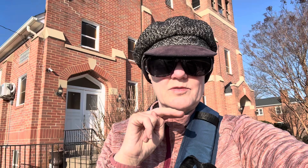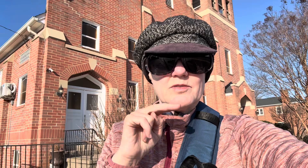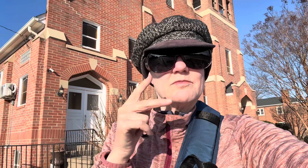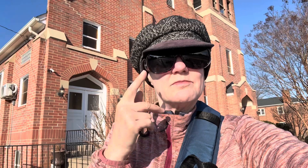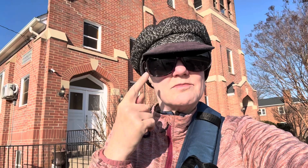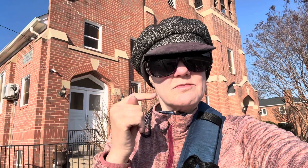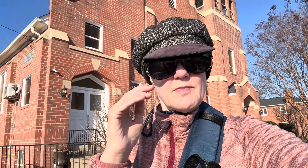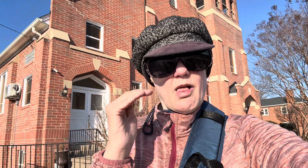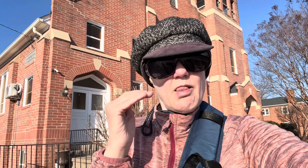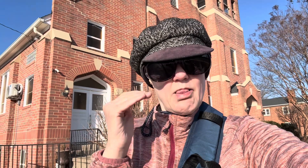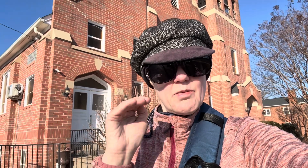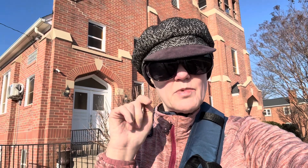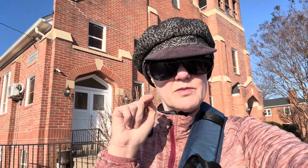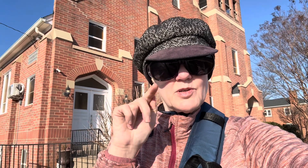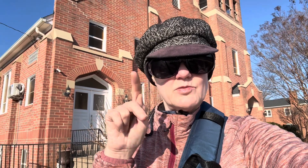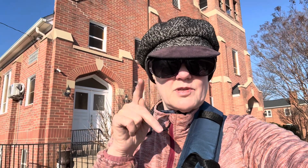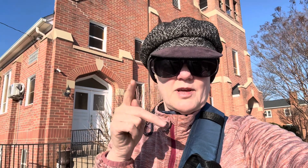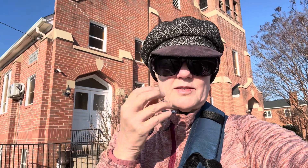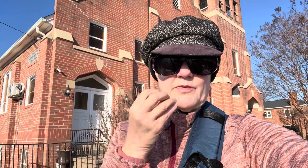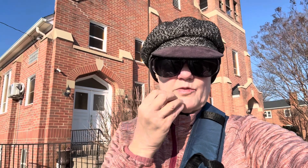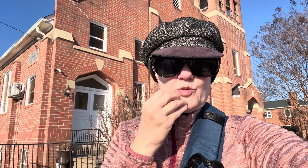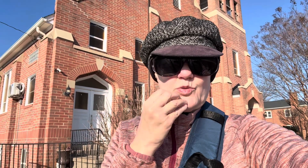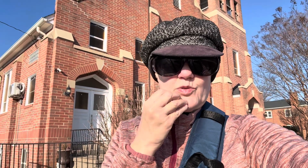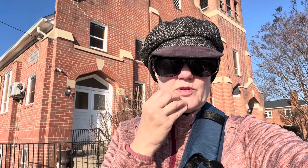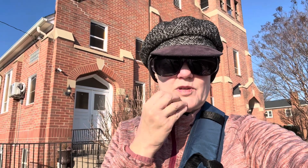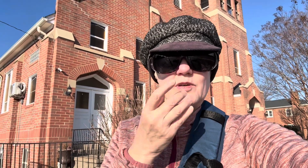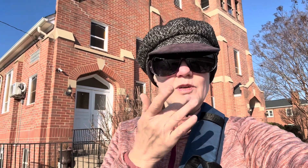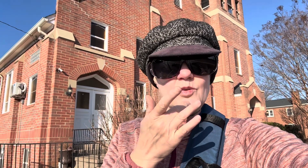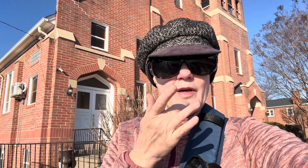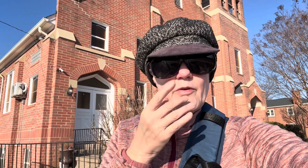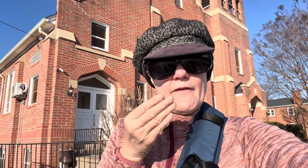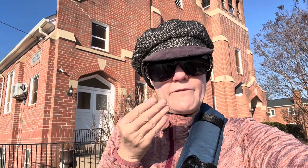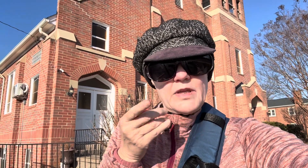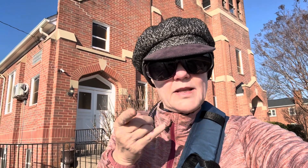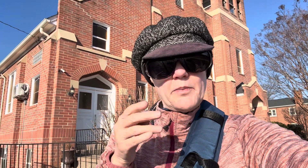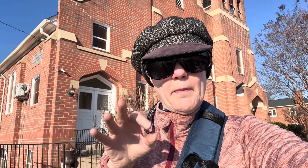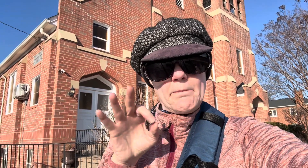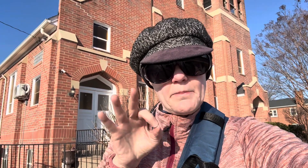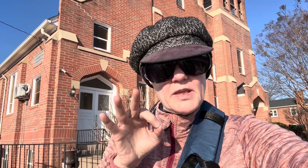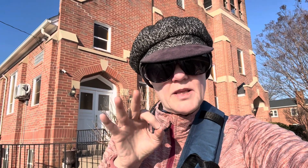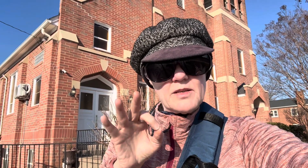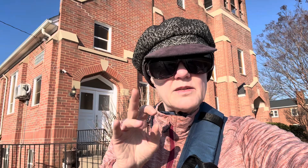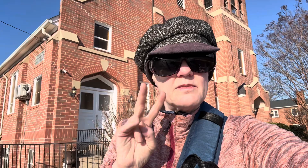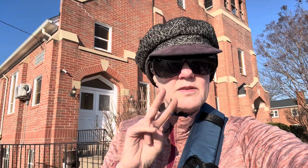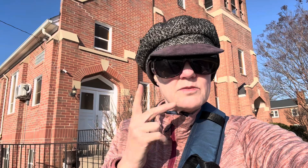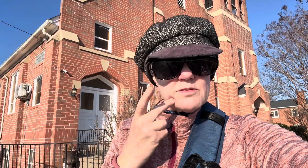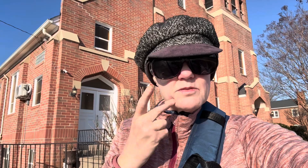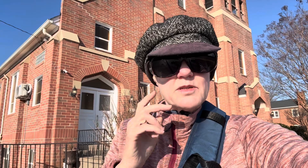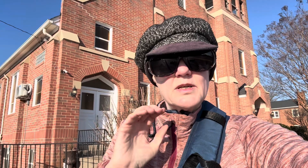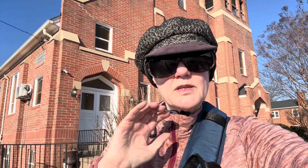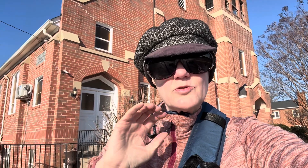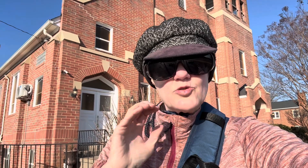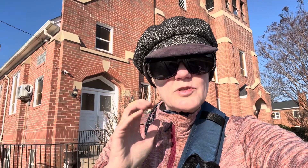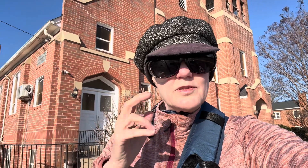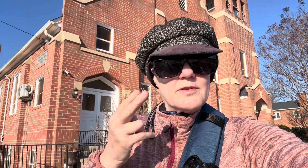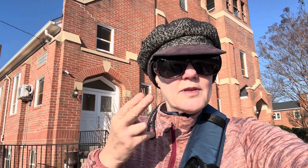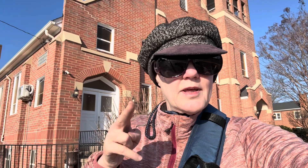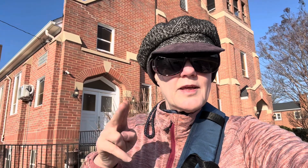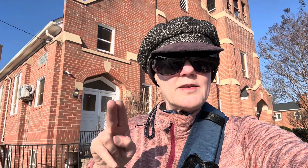nutrition. So I try to limit those types of food and focus on meat, vegetables, cheese, eggs,